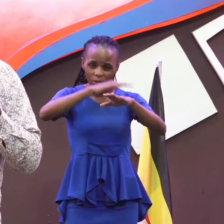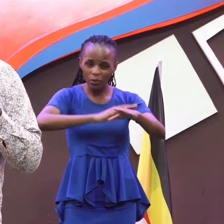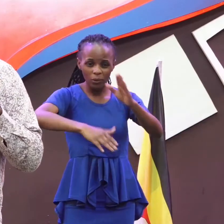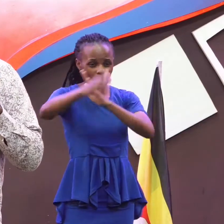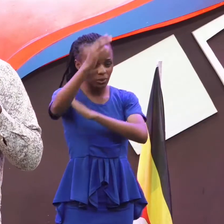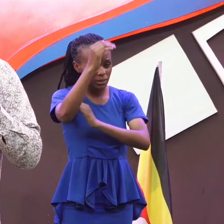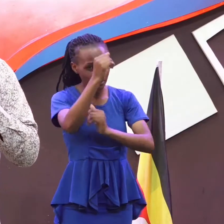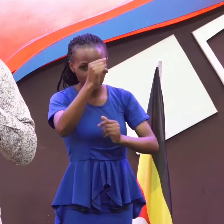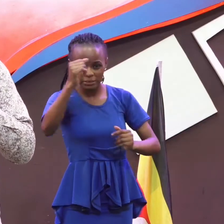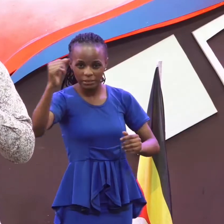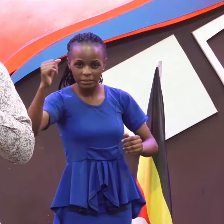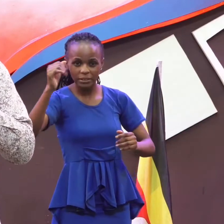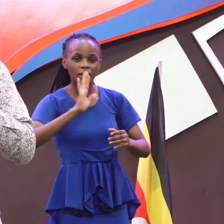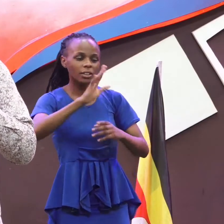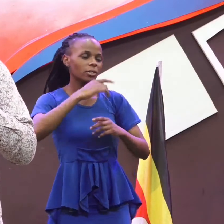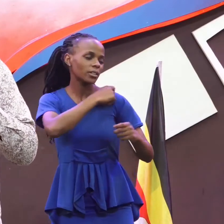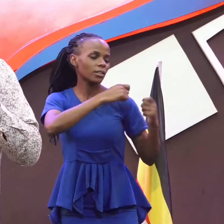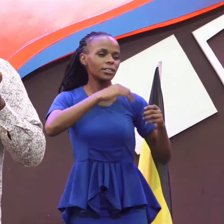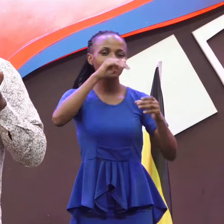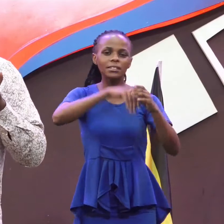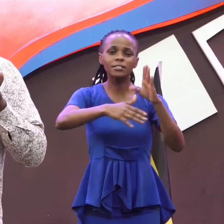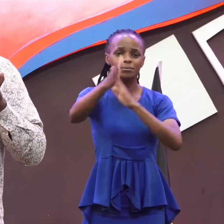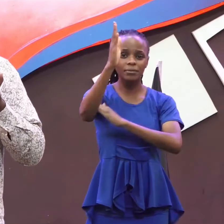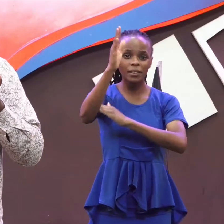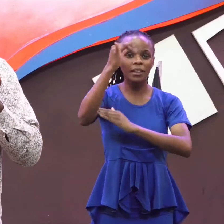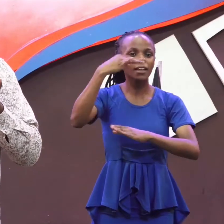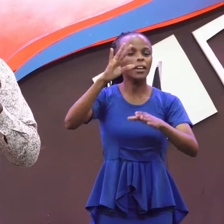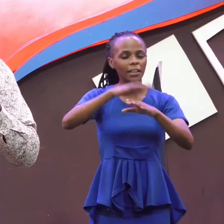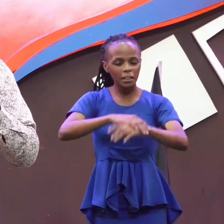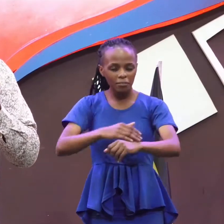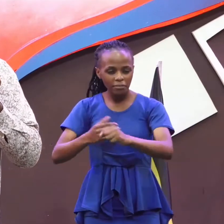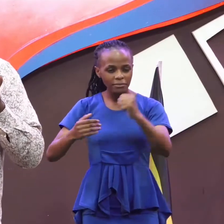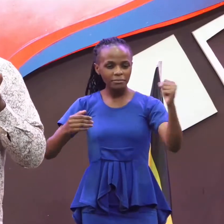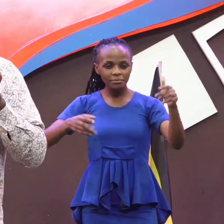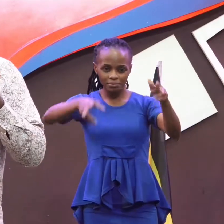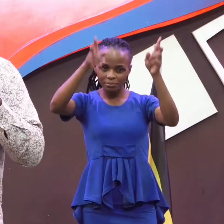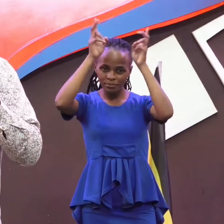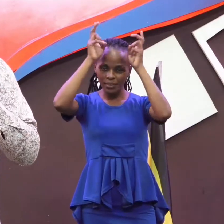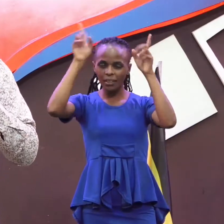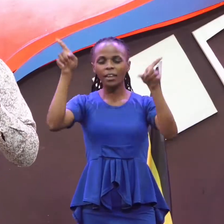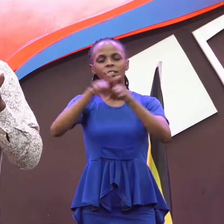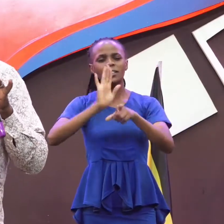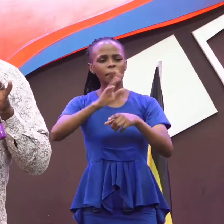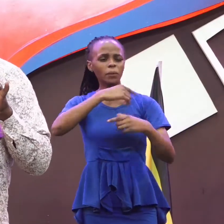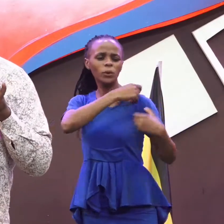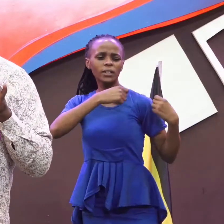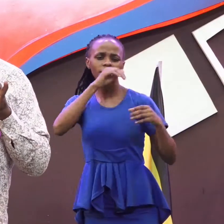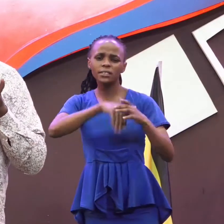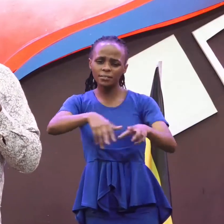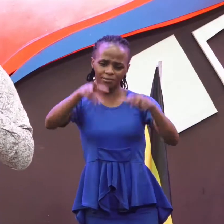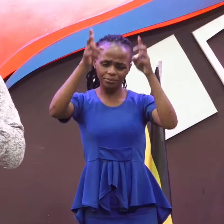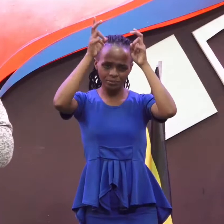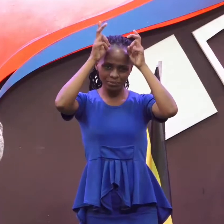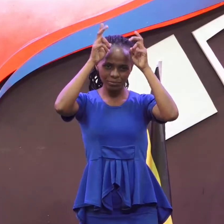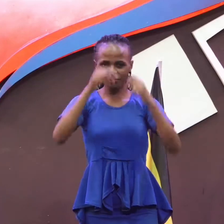If you're on God's side, your inheritance is in God. If you're on the evil side, your inheritance is in